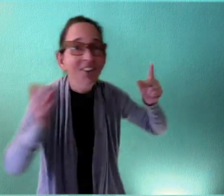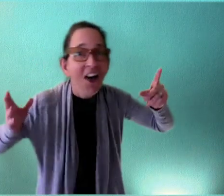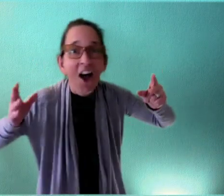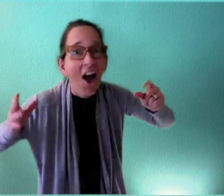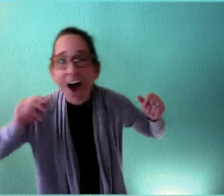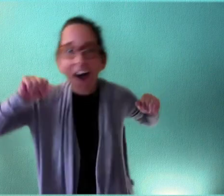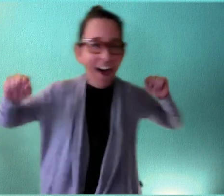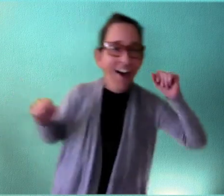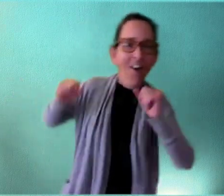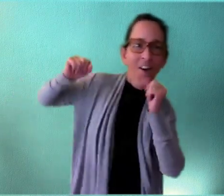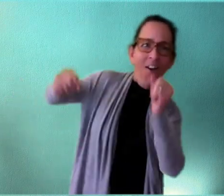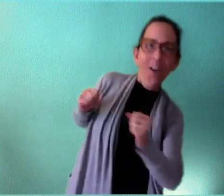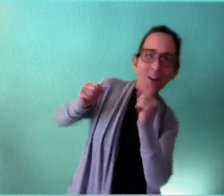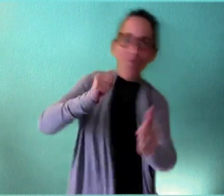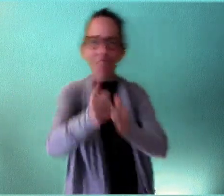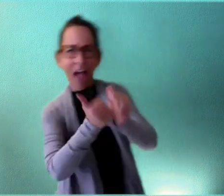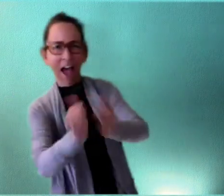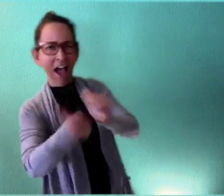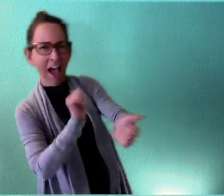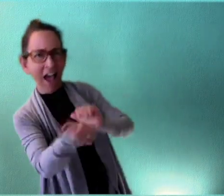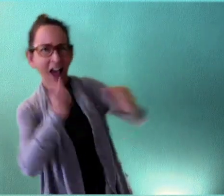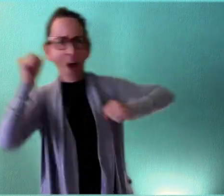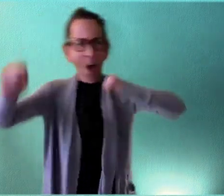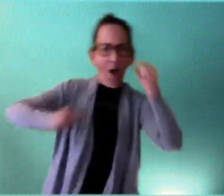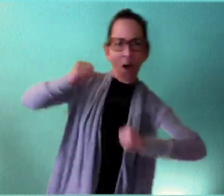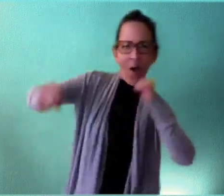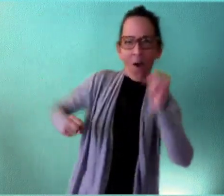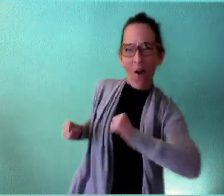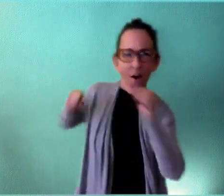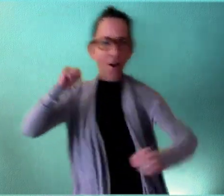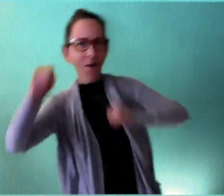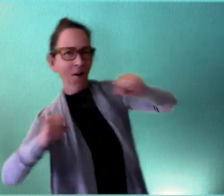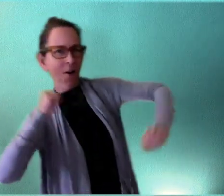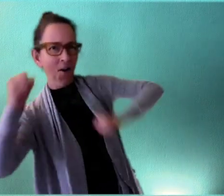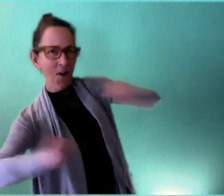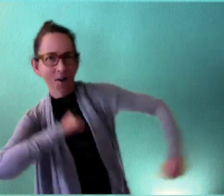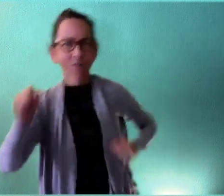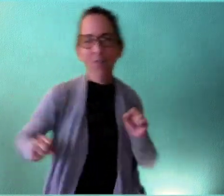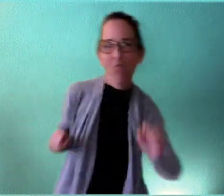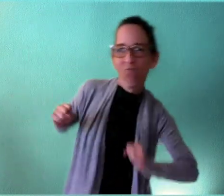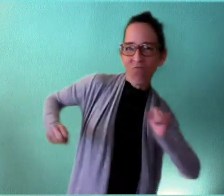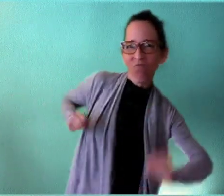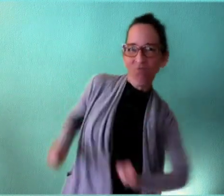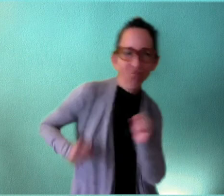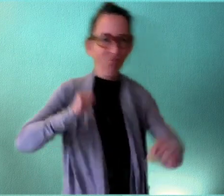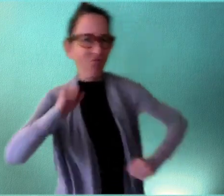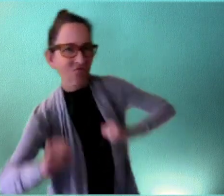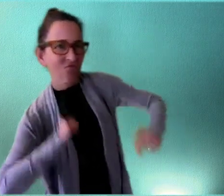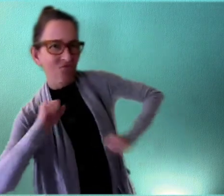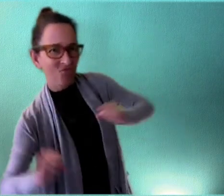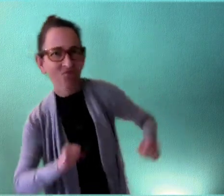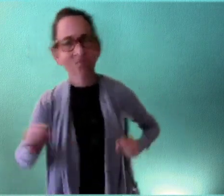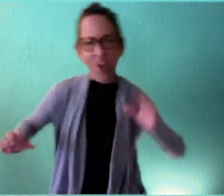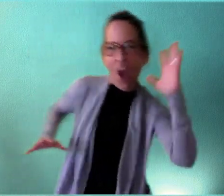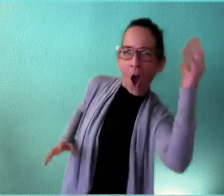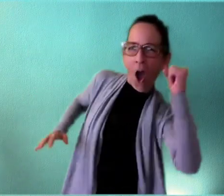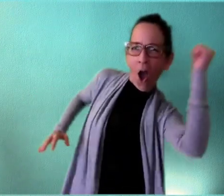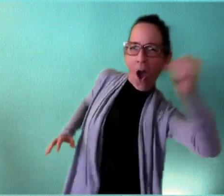is the Lord. My hope